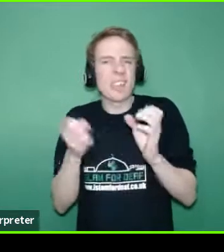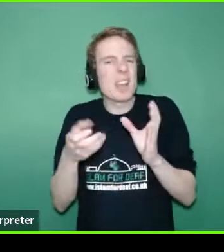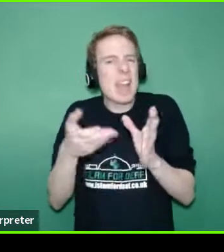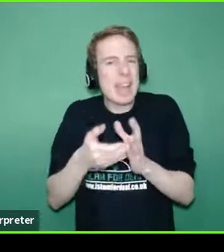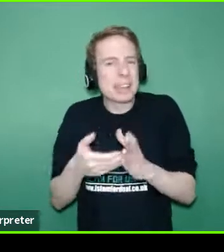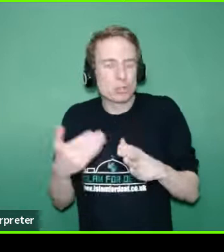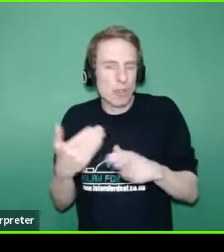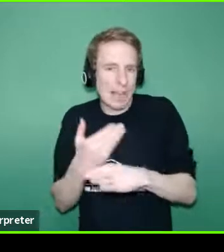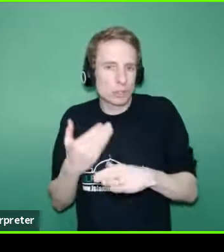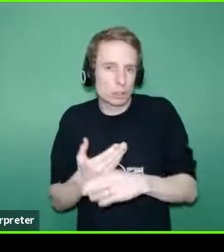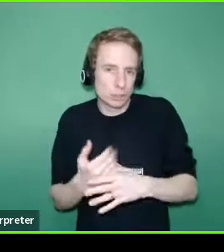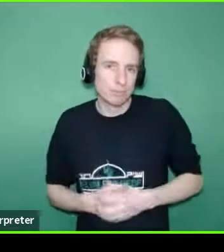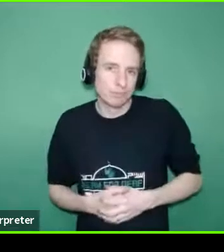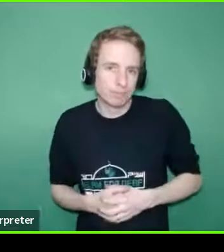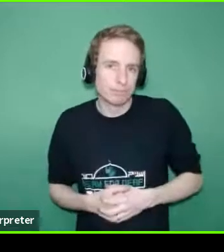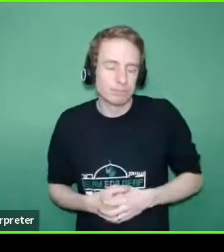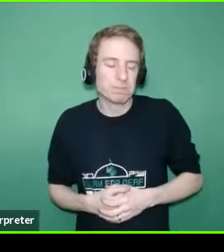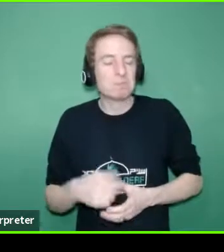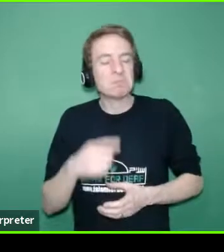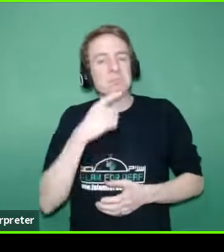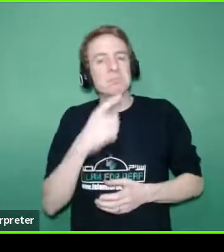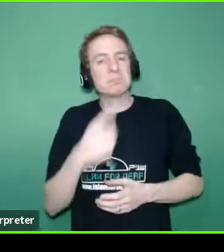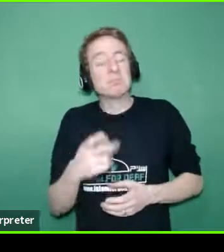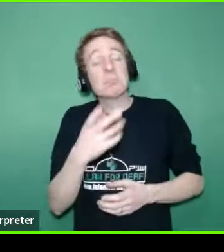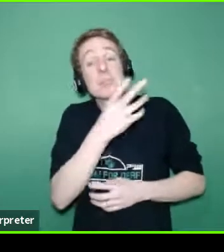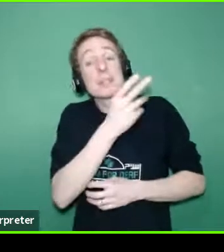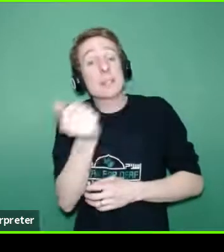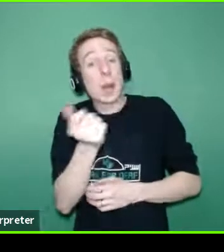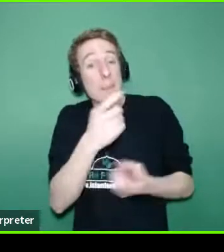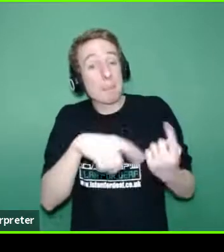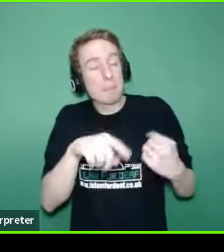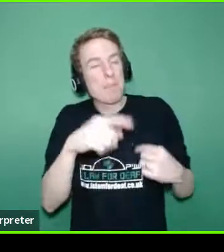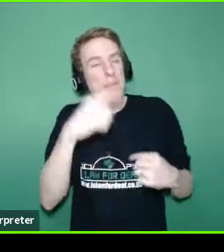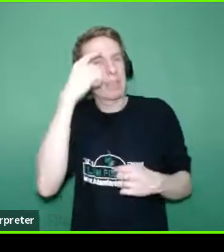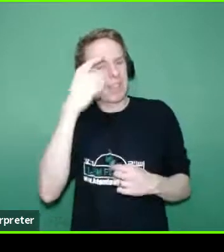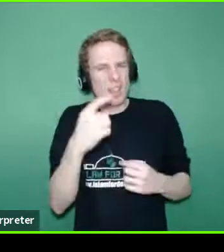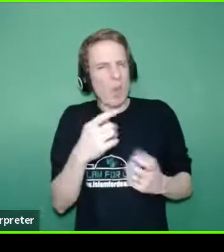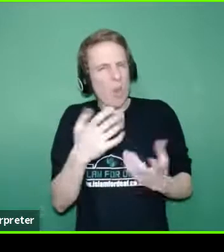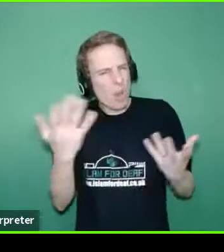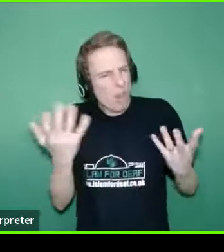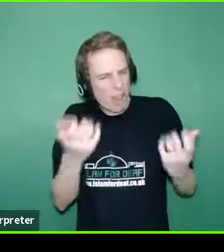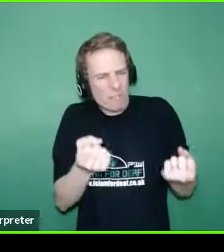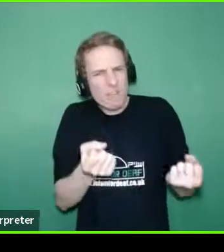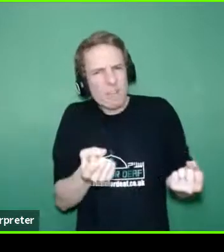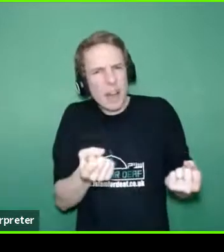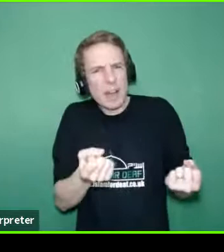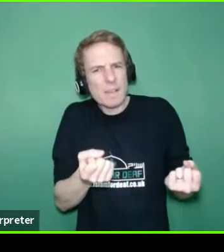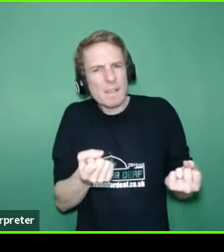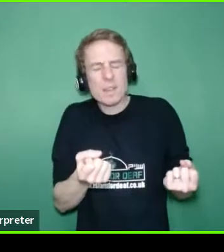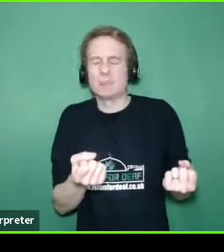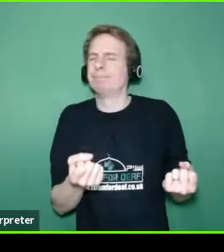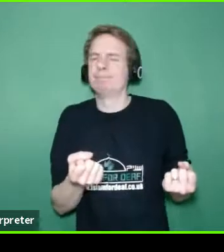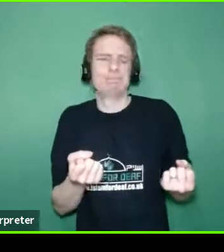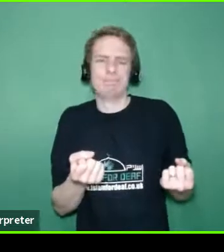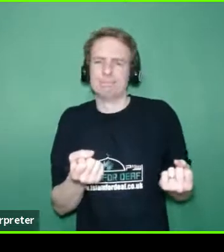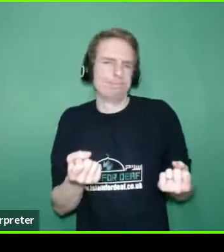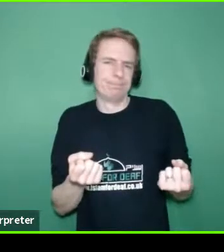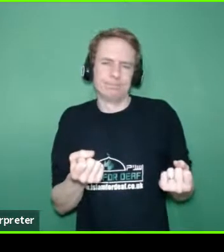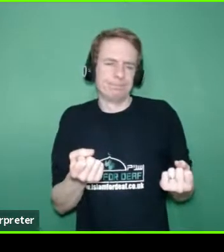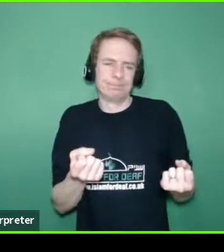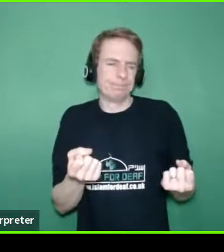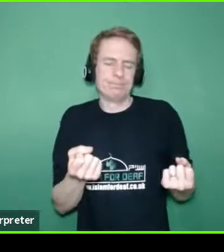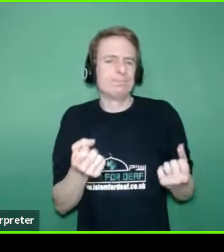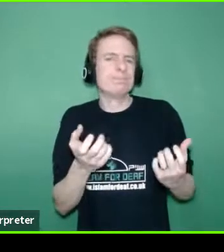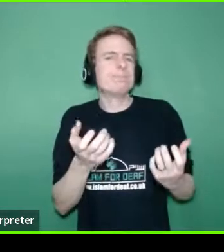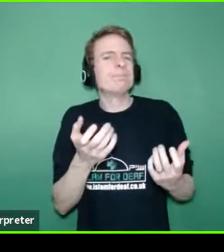those narrations that have been related as relates to this month and additional actions, they are either